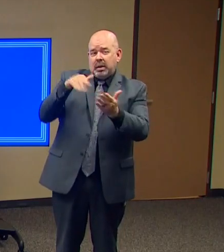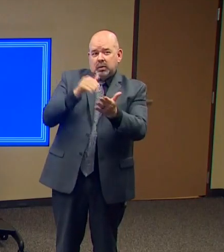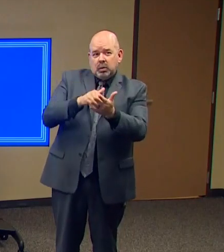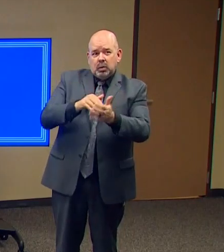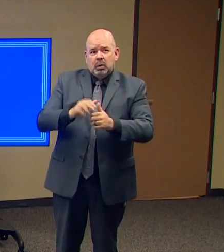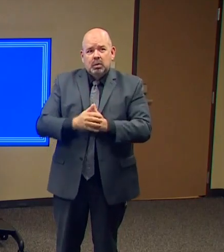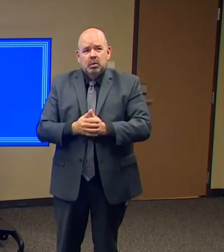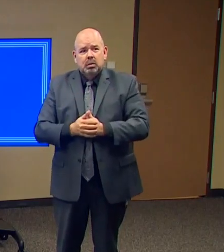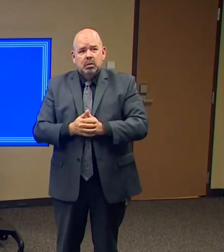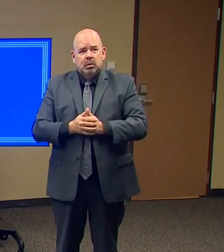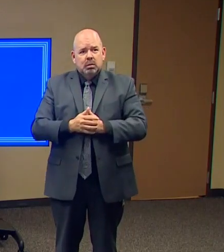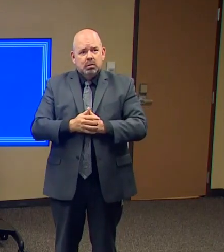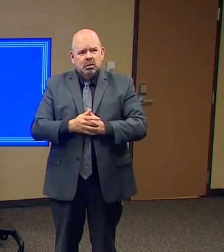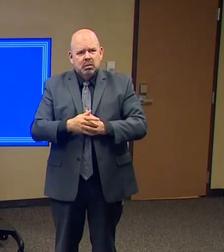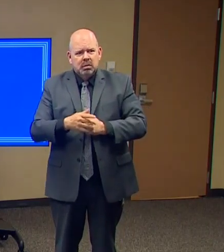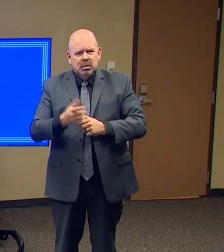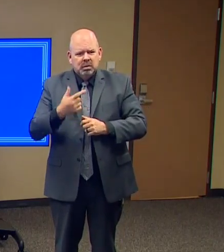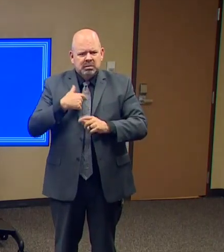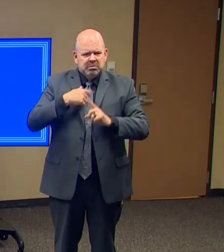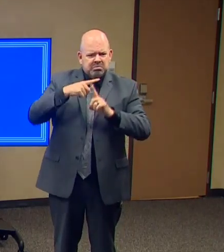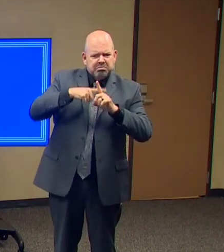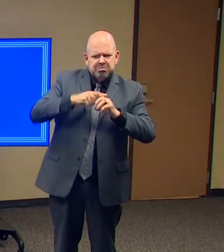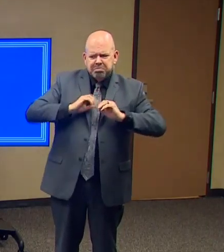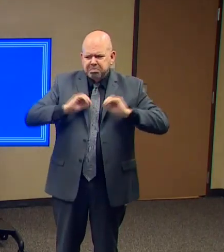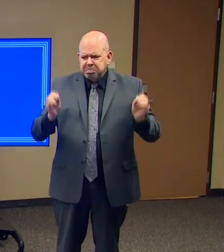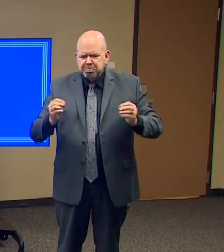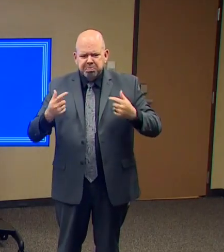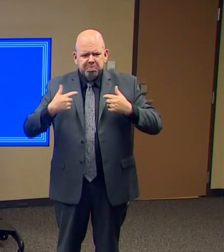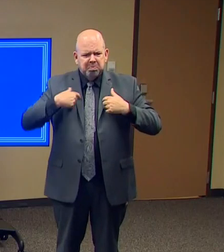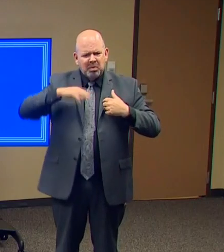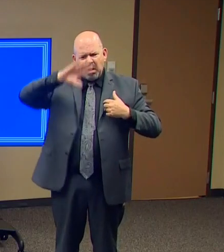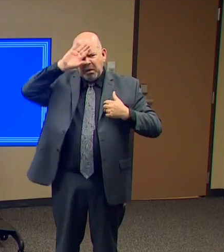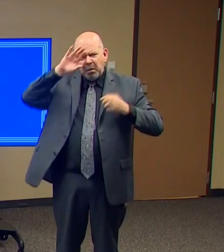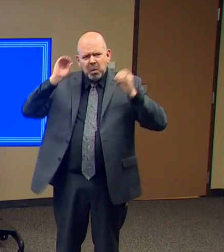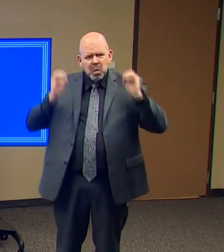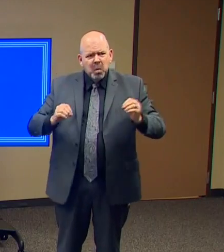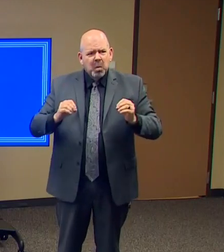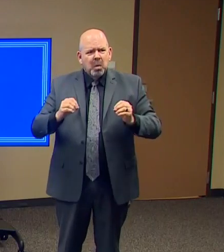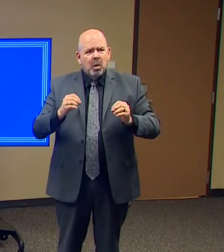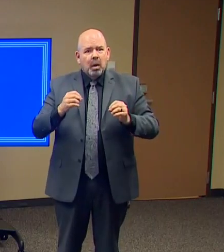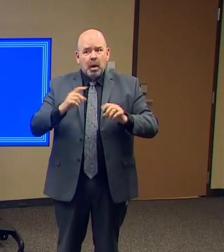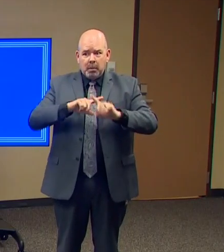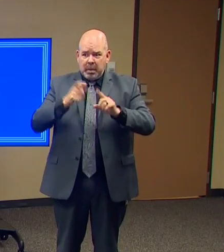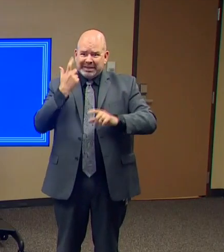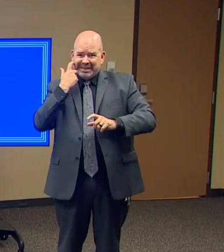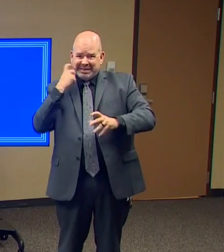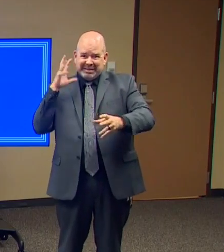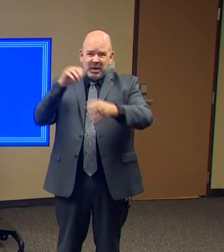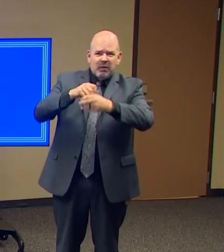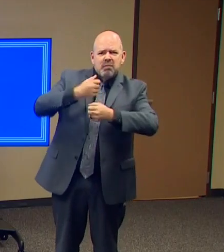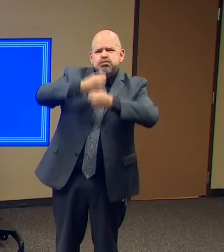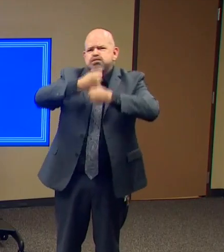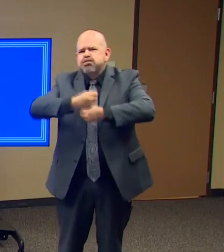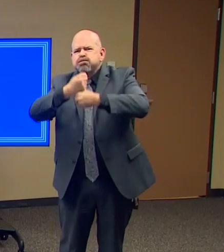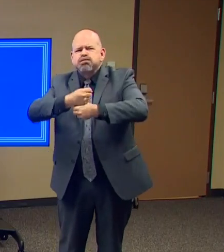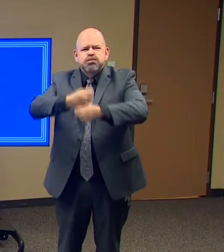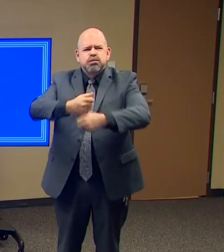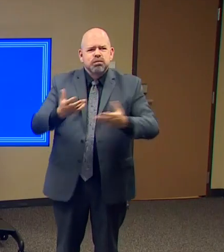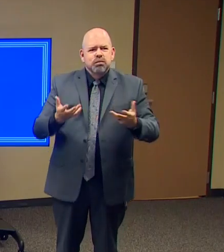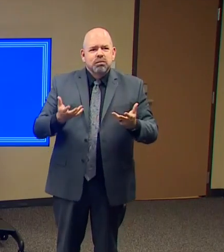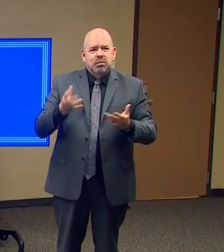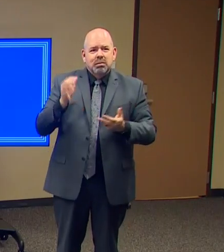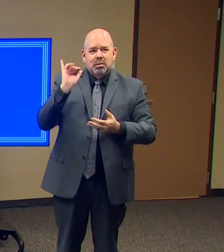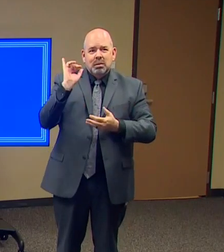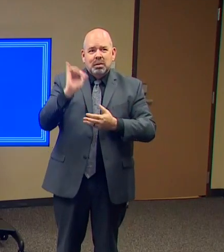protest of policing or whether your mass gathering was the Trump rally last night. If you go to a mass gathering, 5